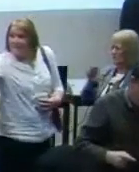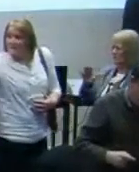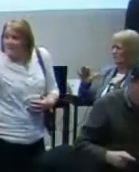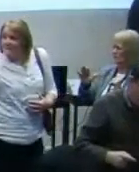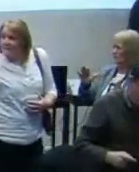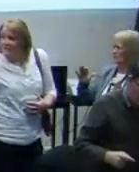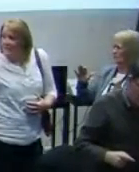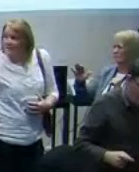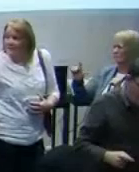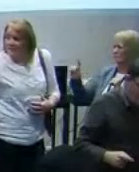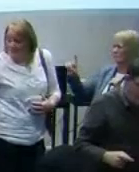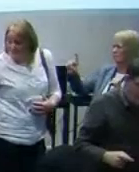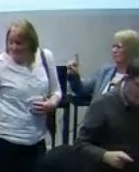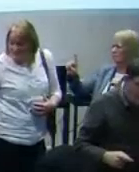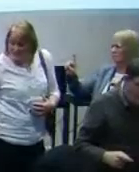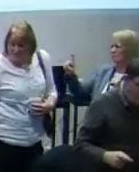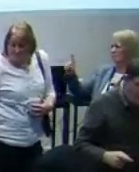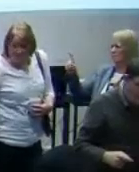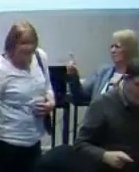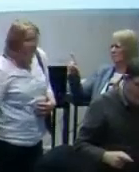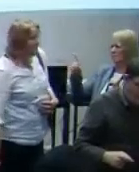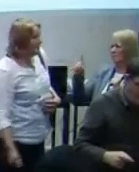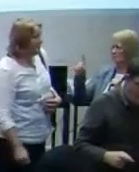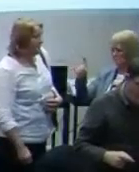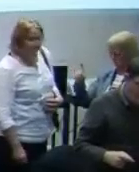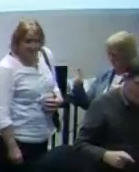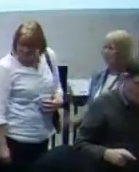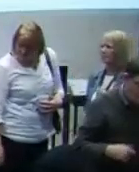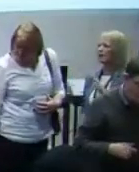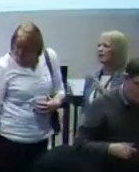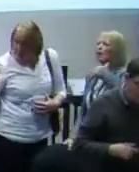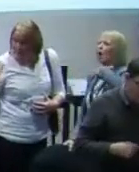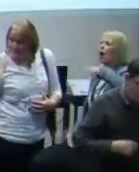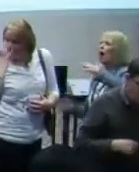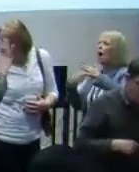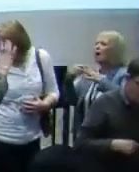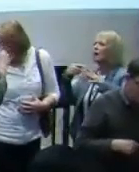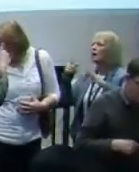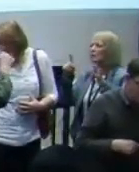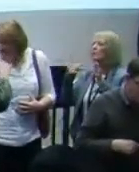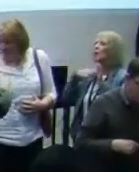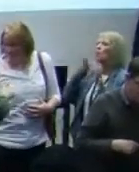I'm just gonna bring it back. We should both get some food for a drink. Yeah.